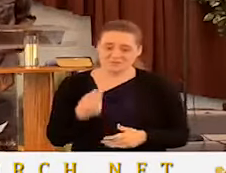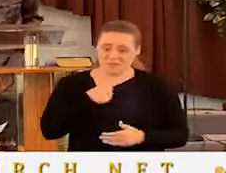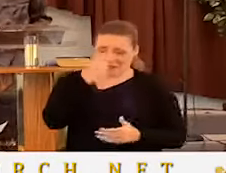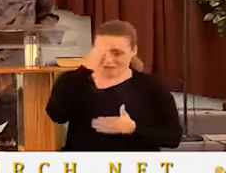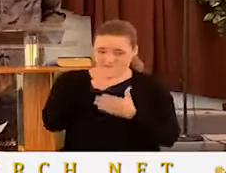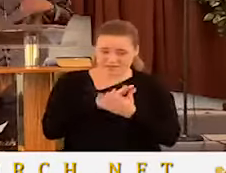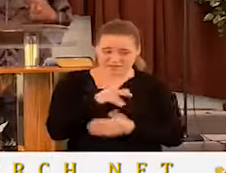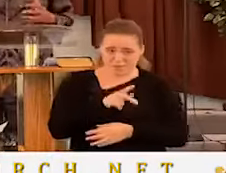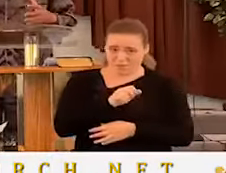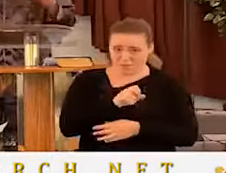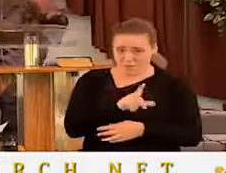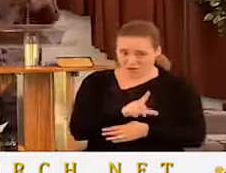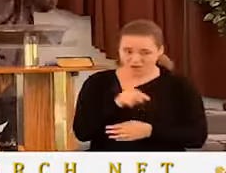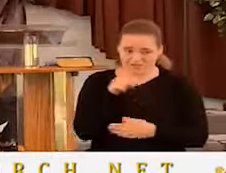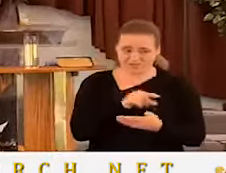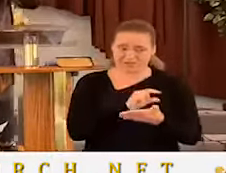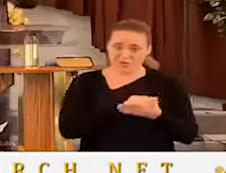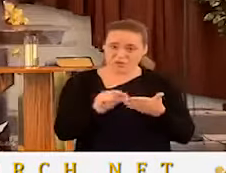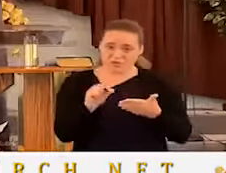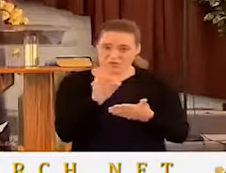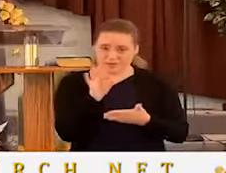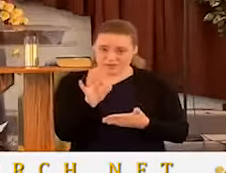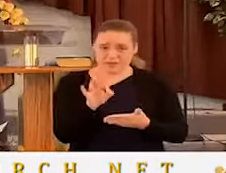in verse 9 chose